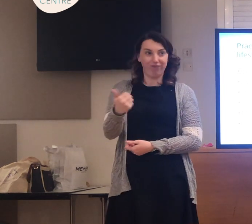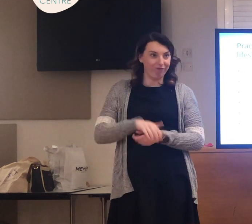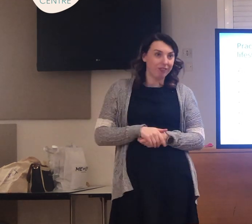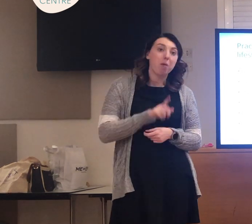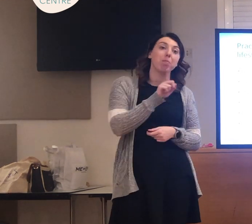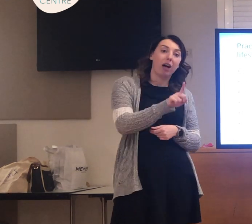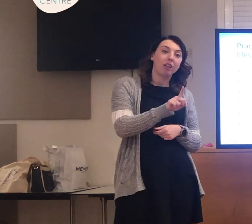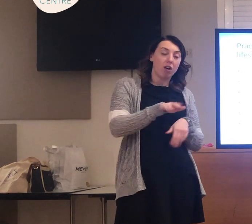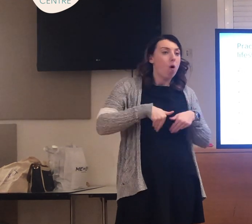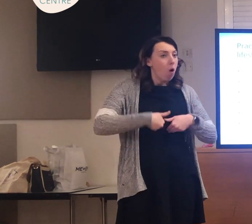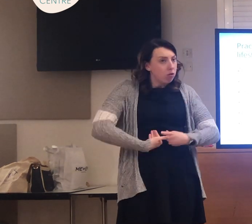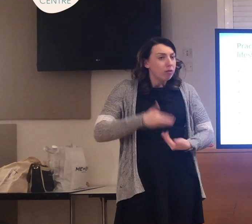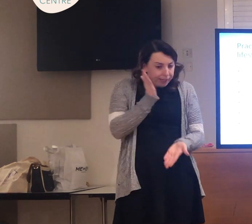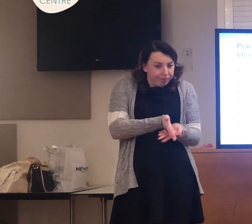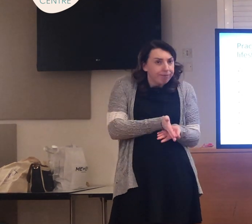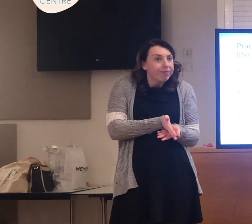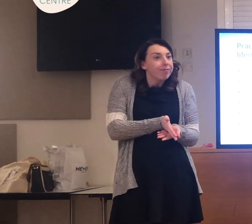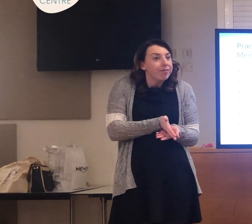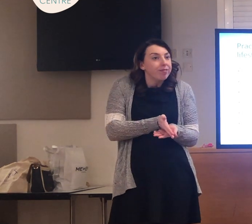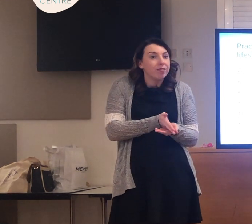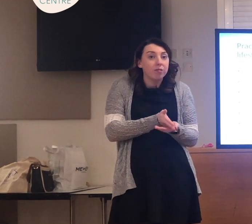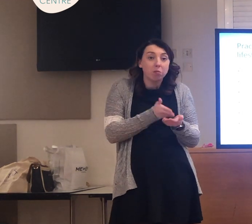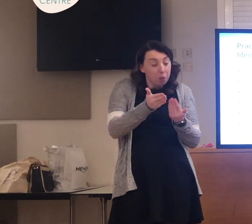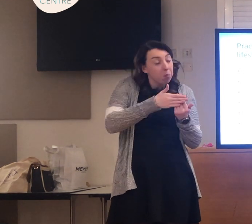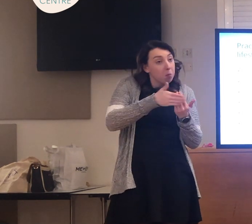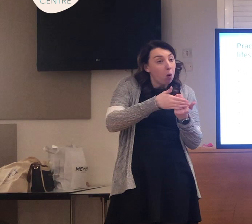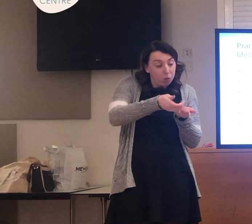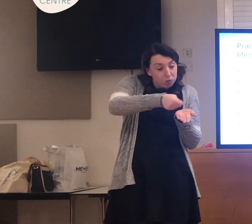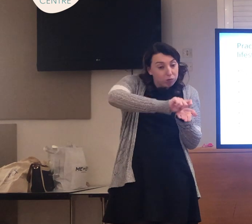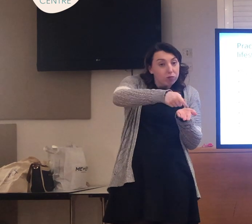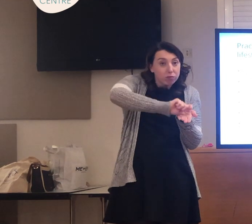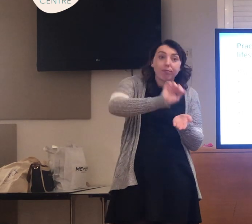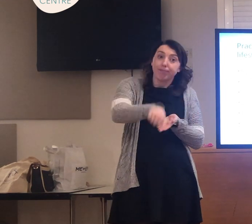But if you are still hungry, go and have some more.